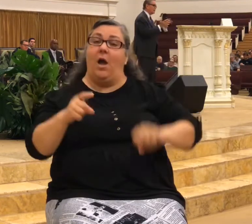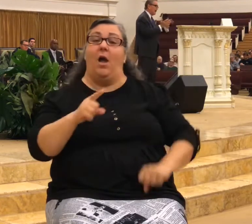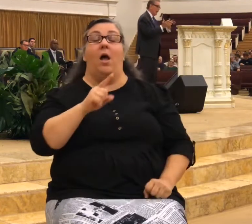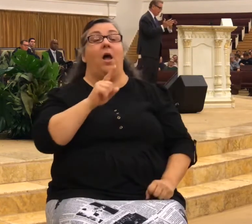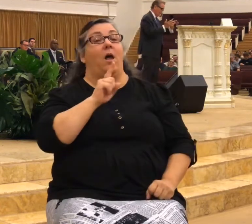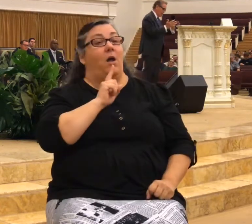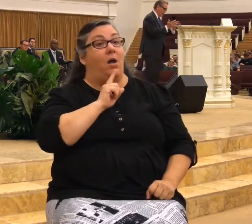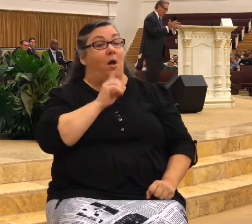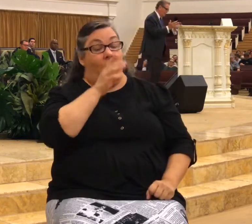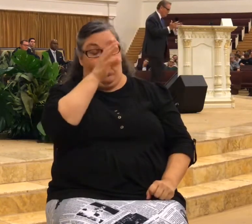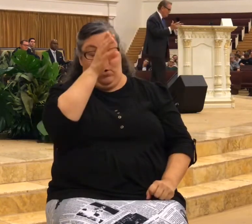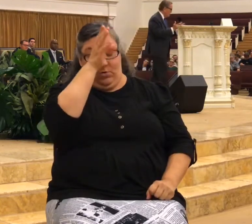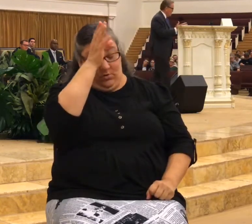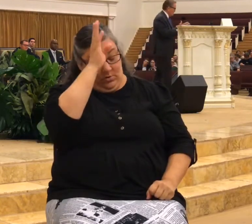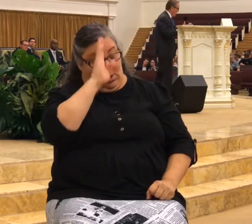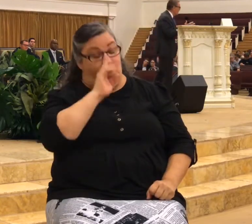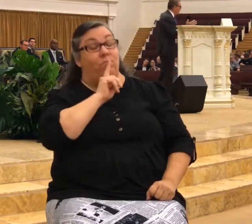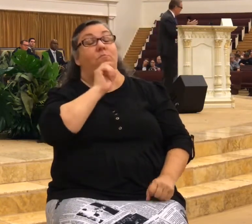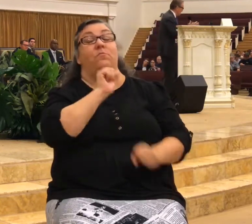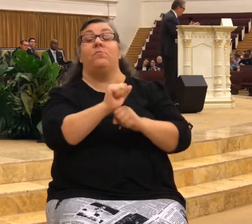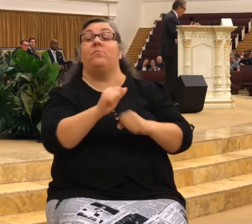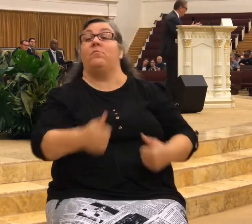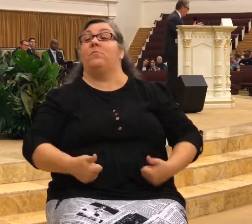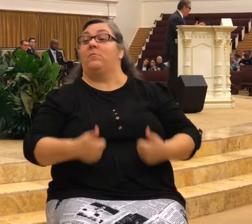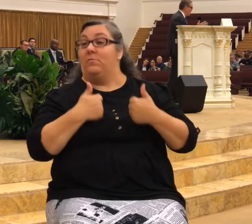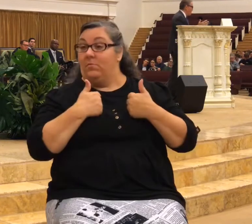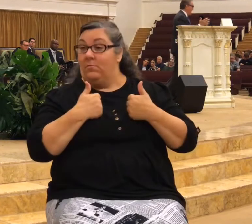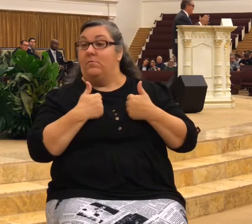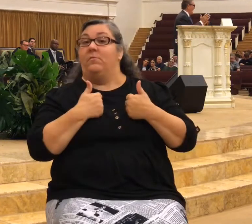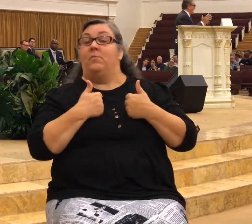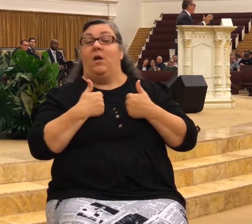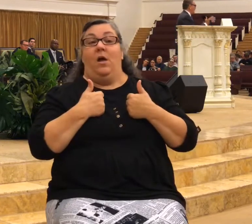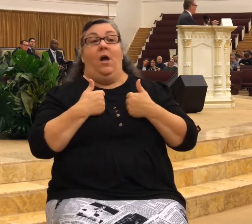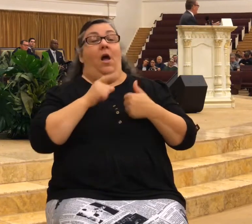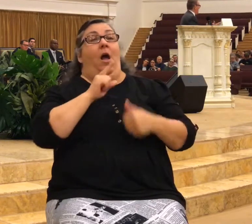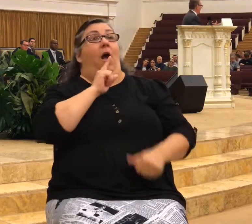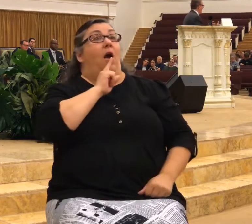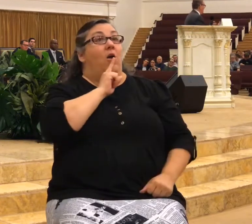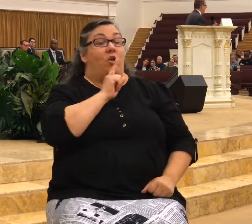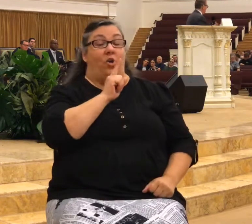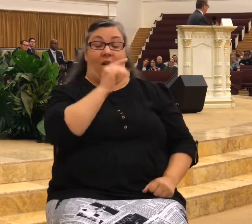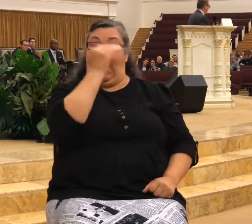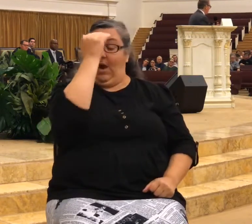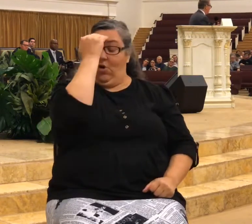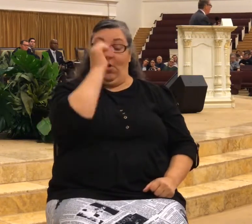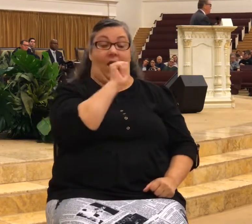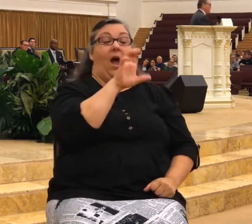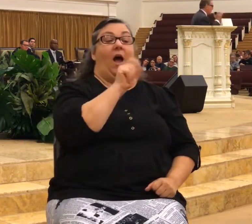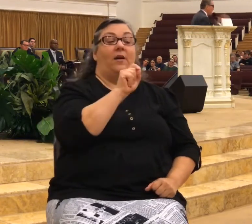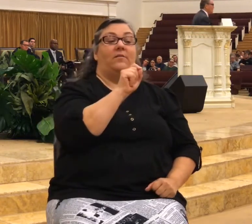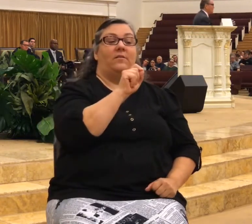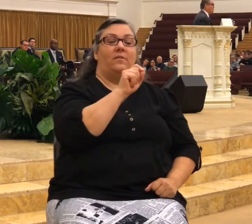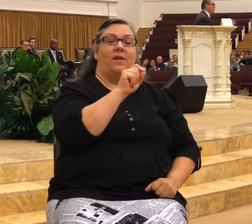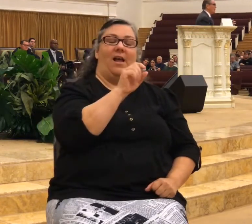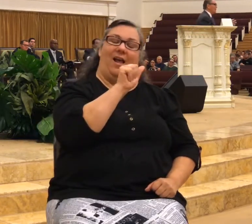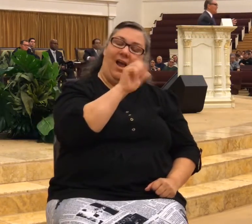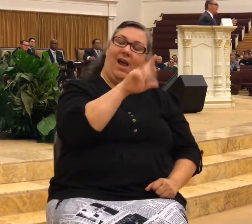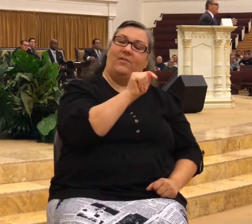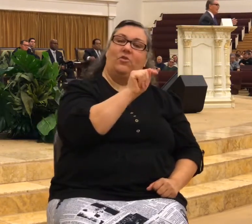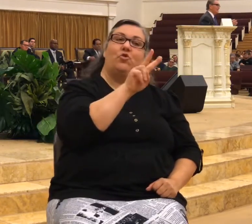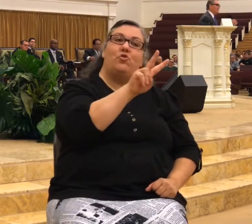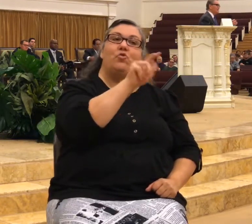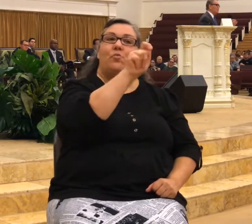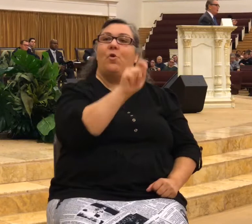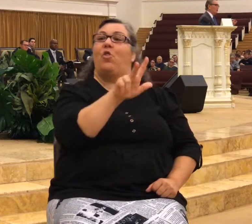sure as God lives, just as sure as Acts 2:38 is real, just as sure